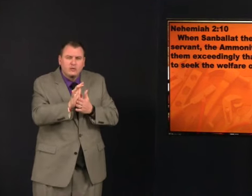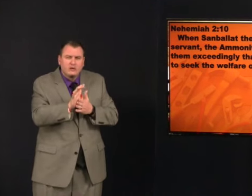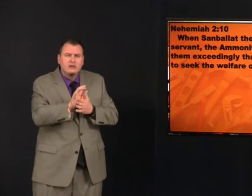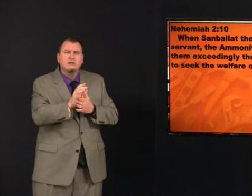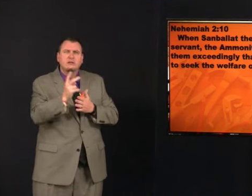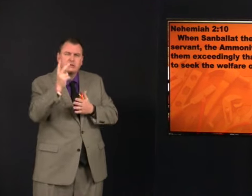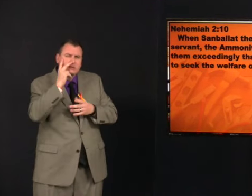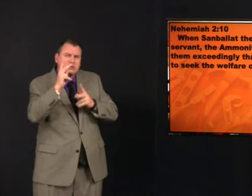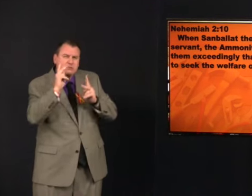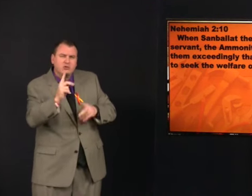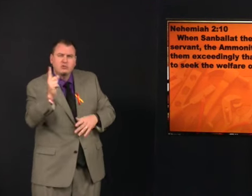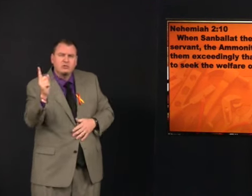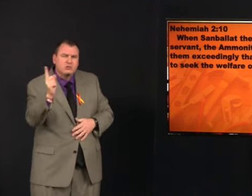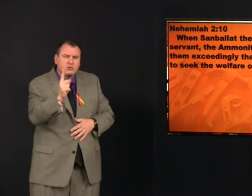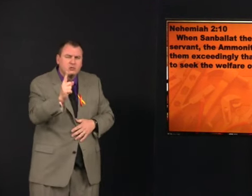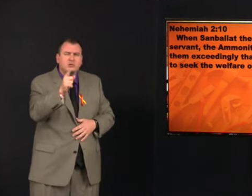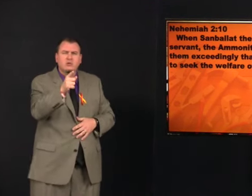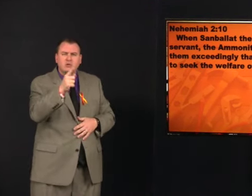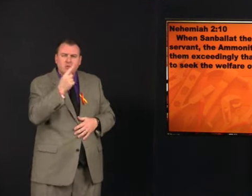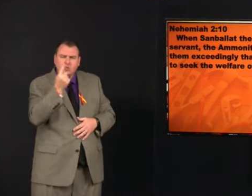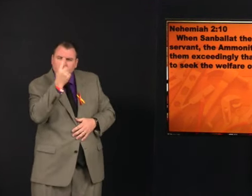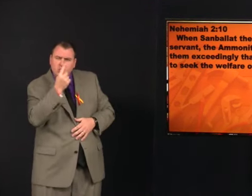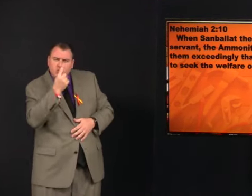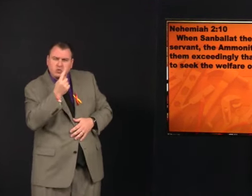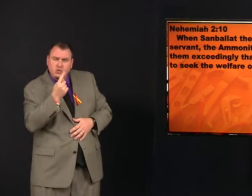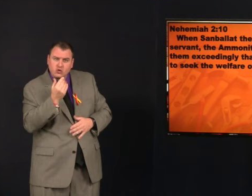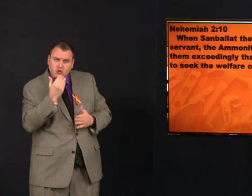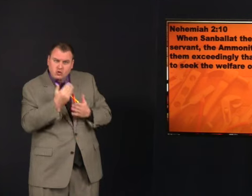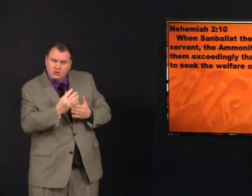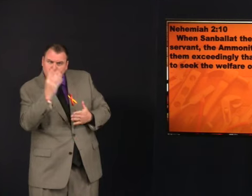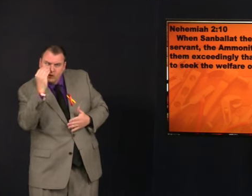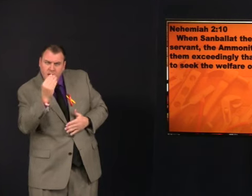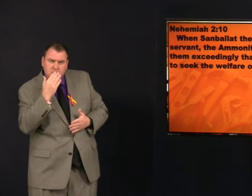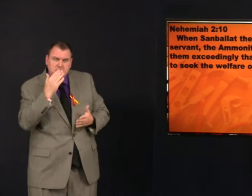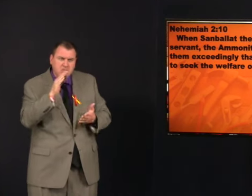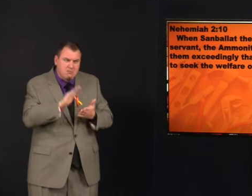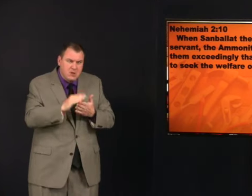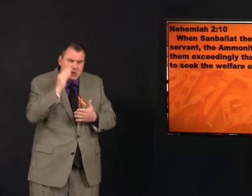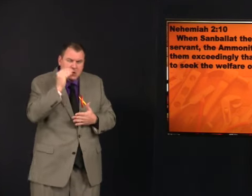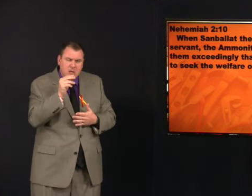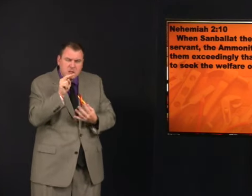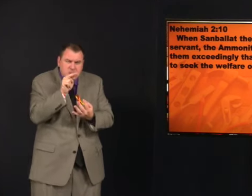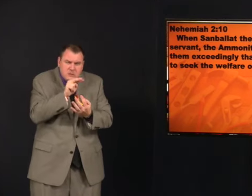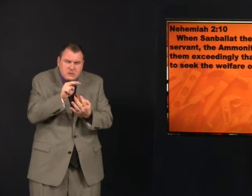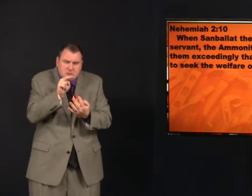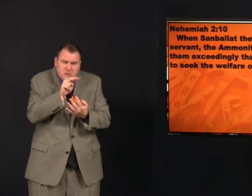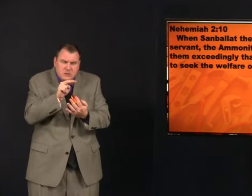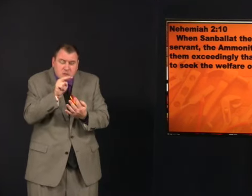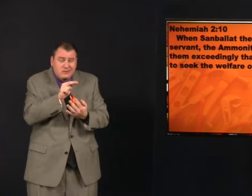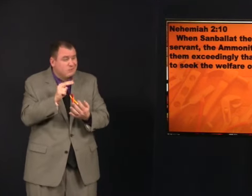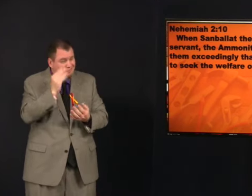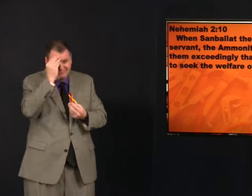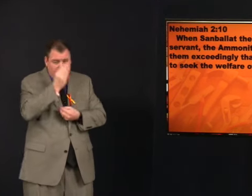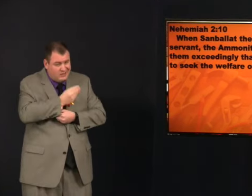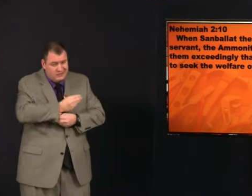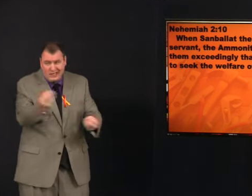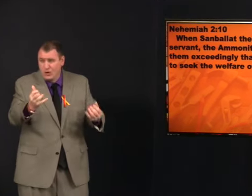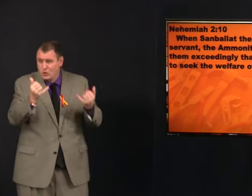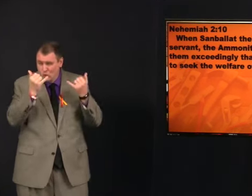When you're watching a movie and you see a person come on and try to figure out if they're good or if they're the bad guy.